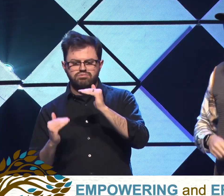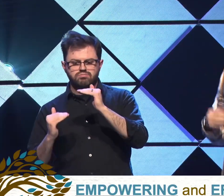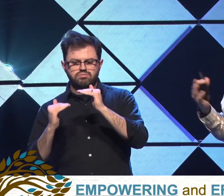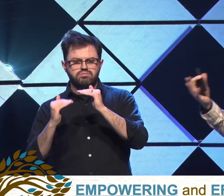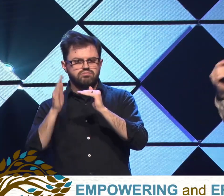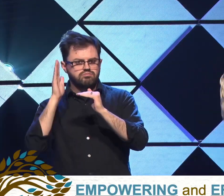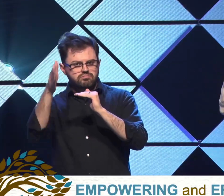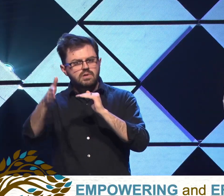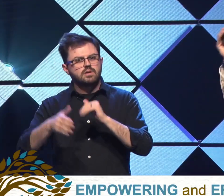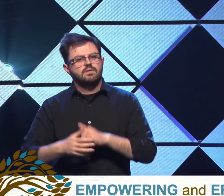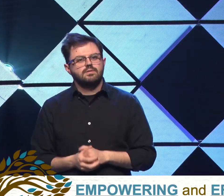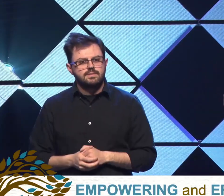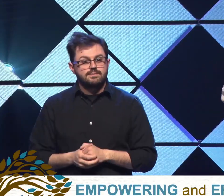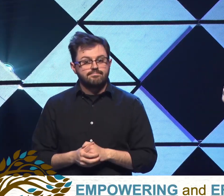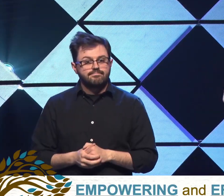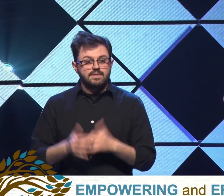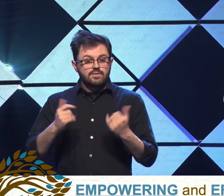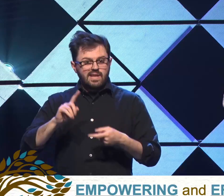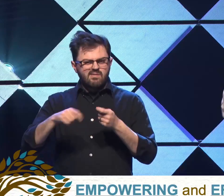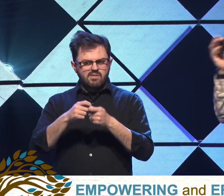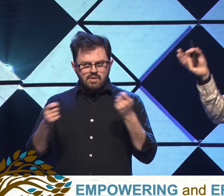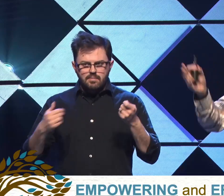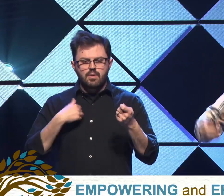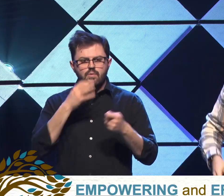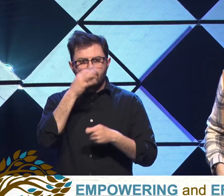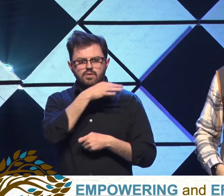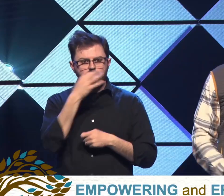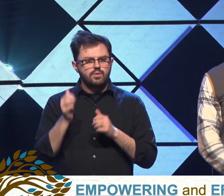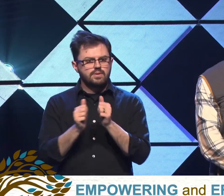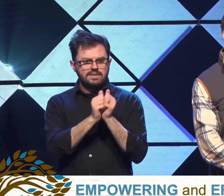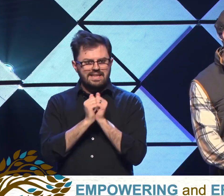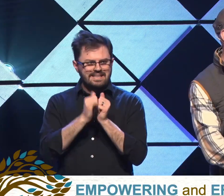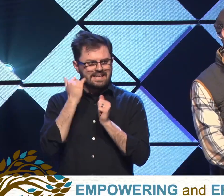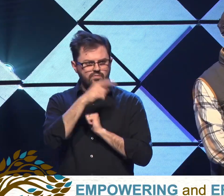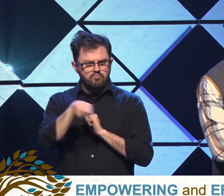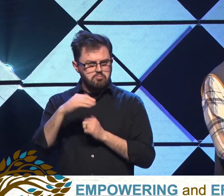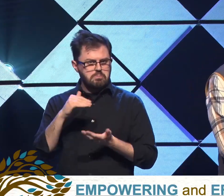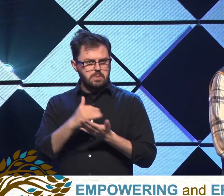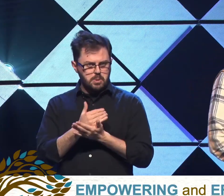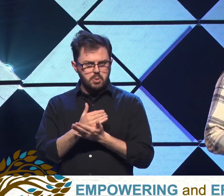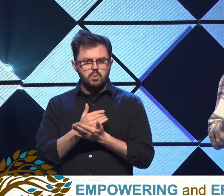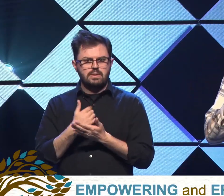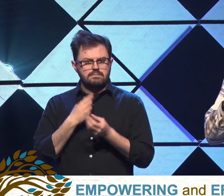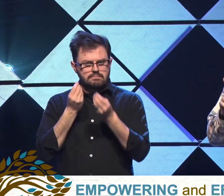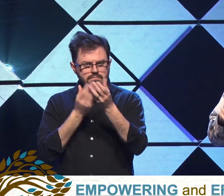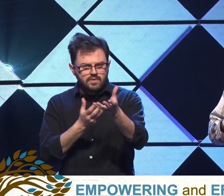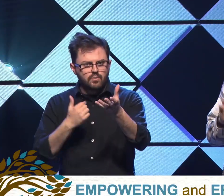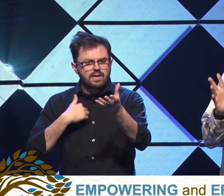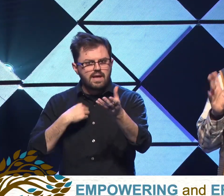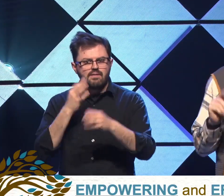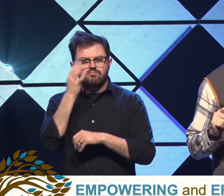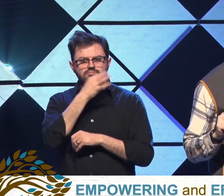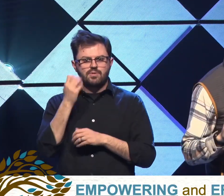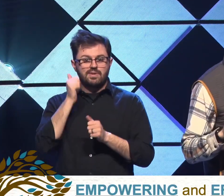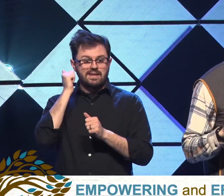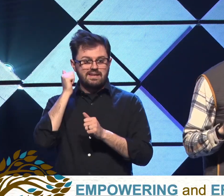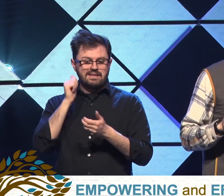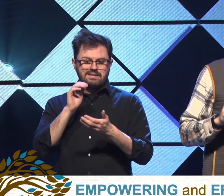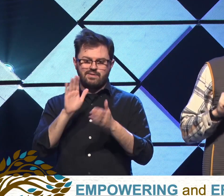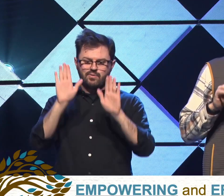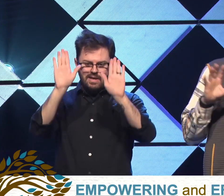up, we're going to have communion together. If you're a guest today, we share in what's called communion every Sunday. Yeah, today's Sunday. I'm a little